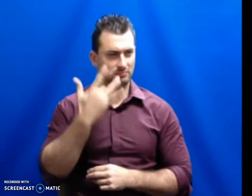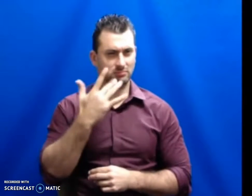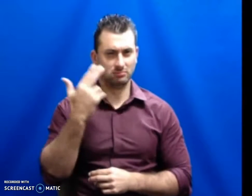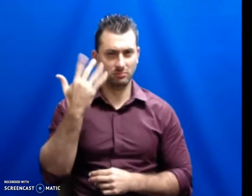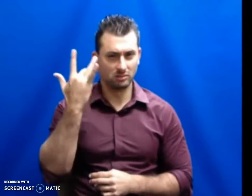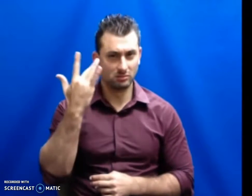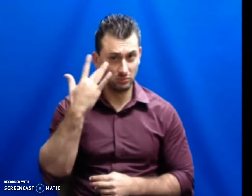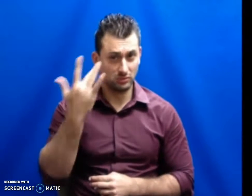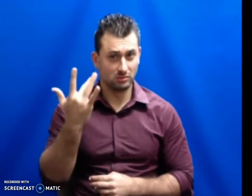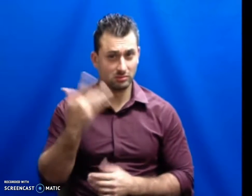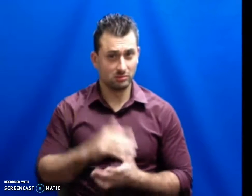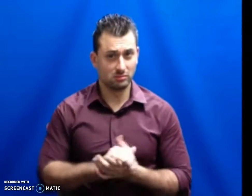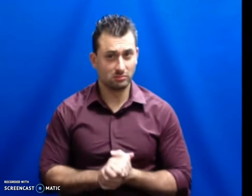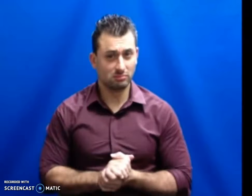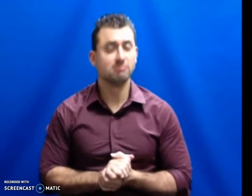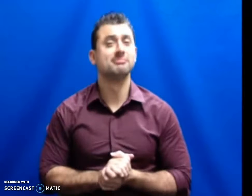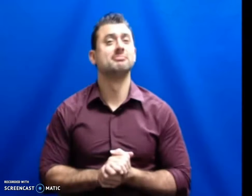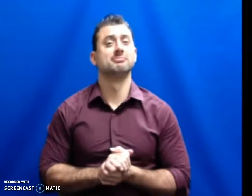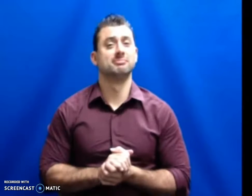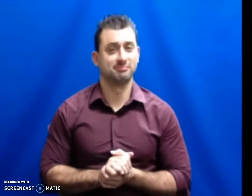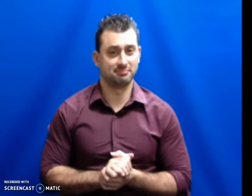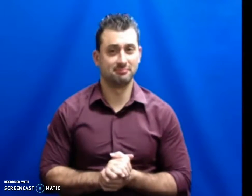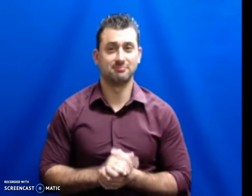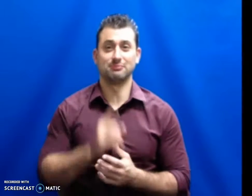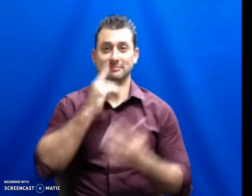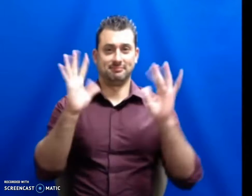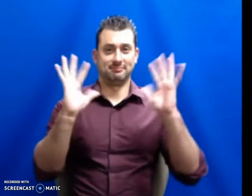to. He's confused.